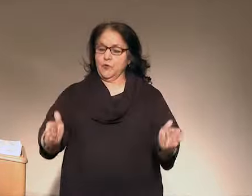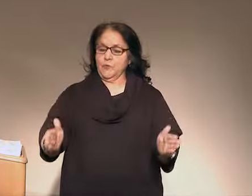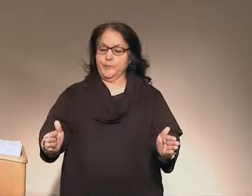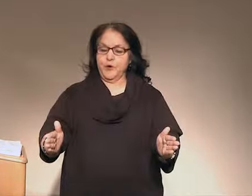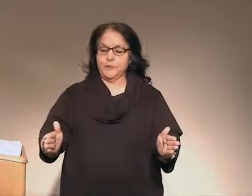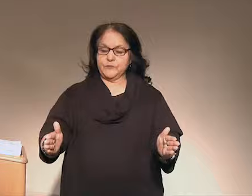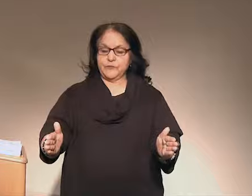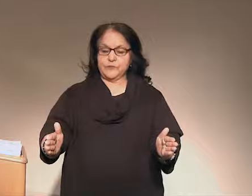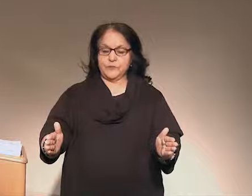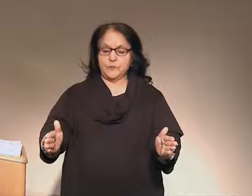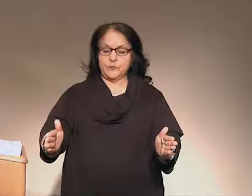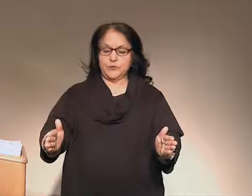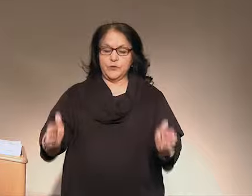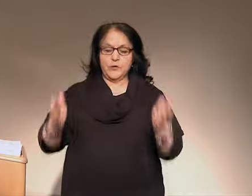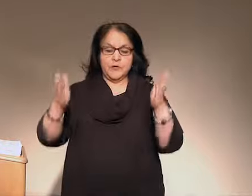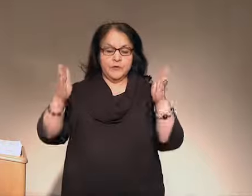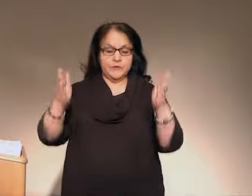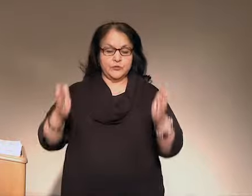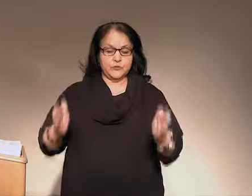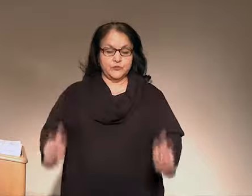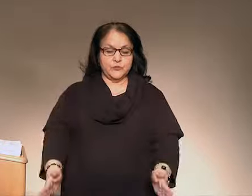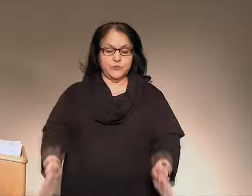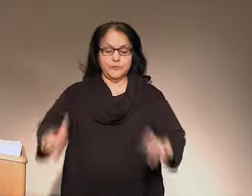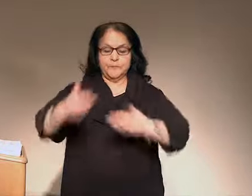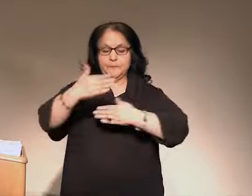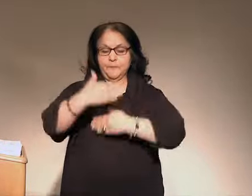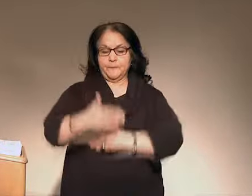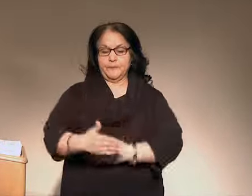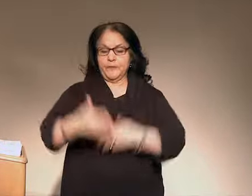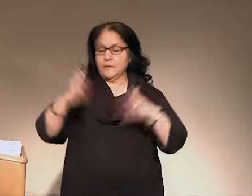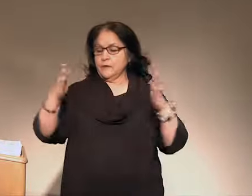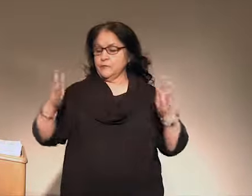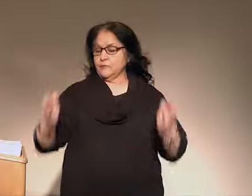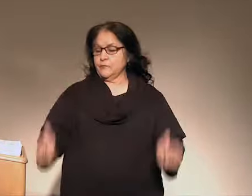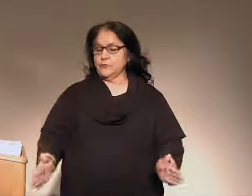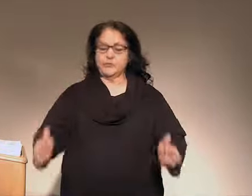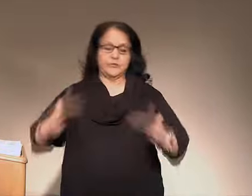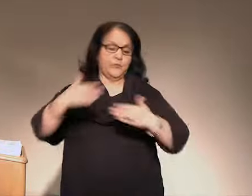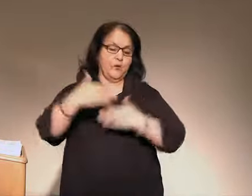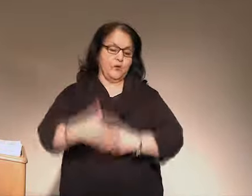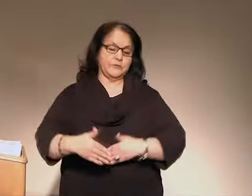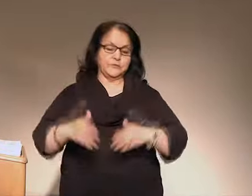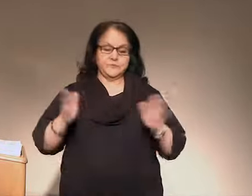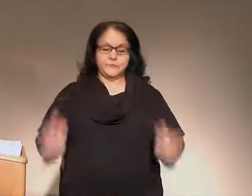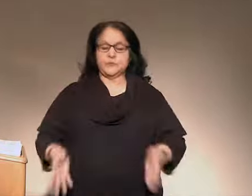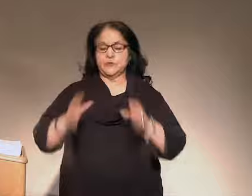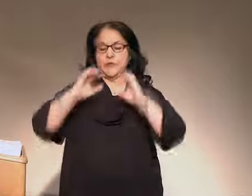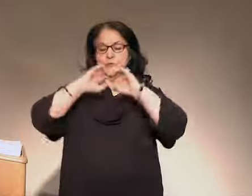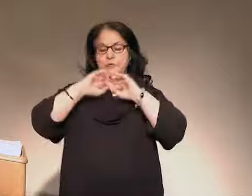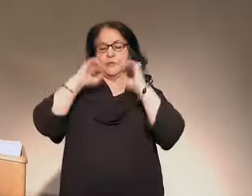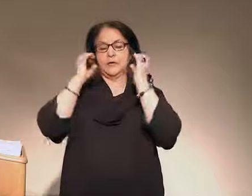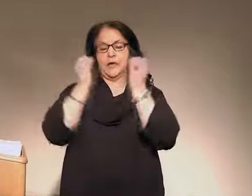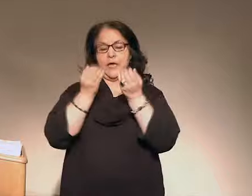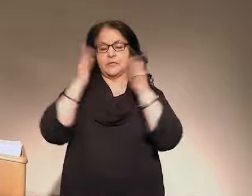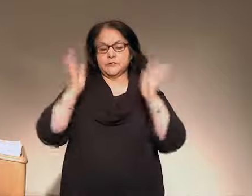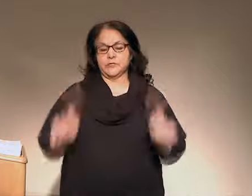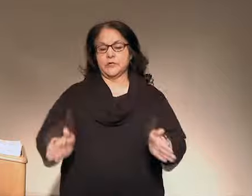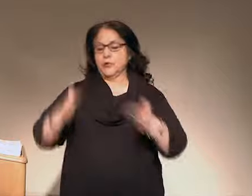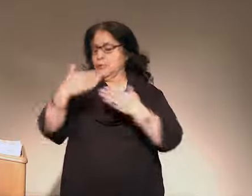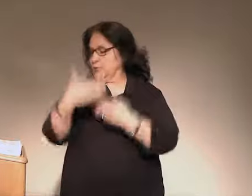open palms facing inward. This is room, representing the walls, so that would be